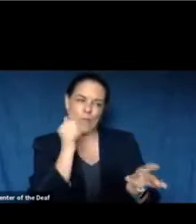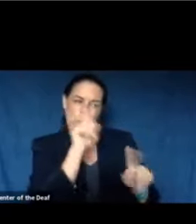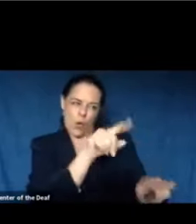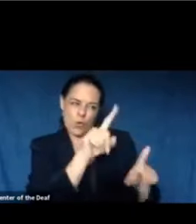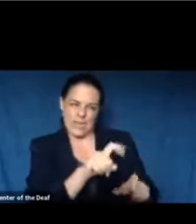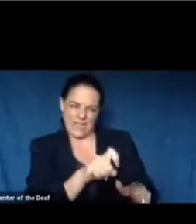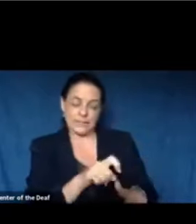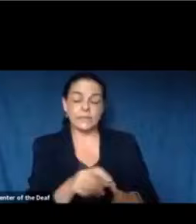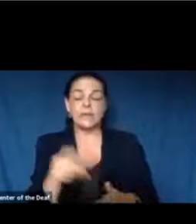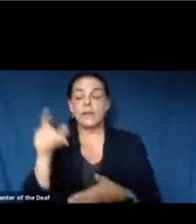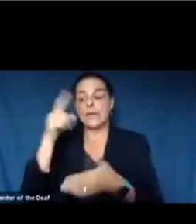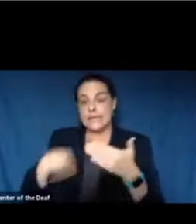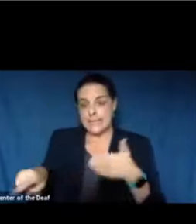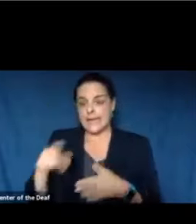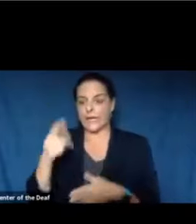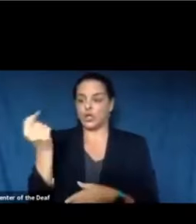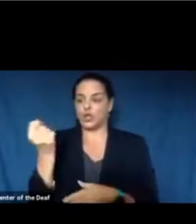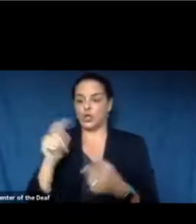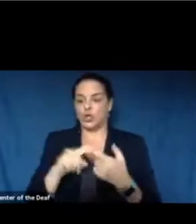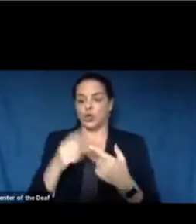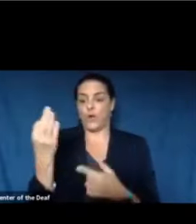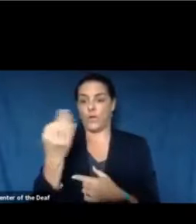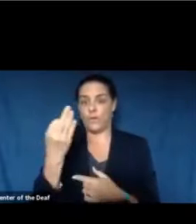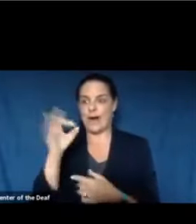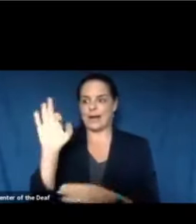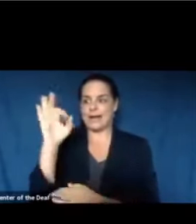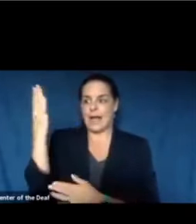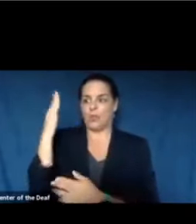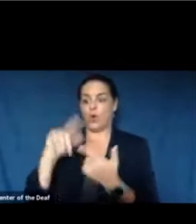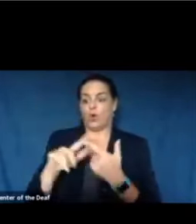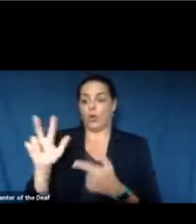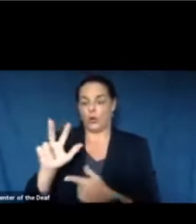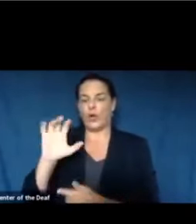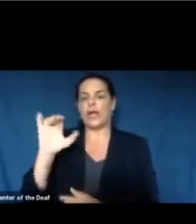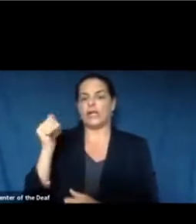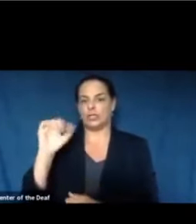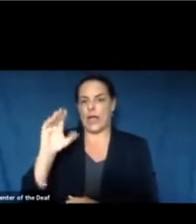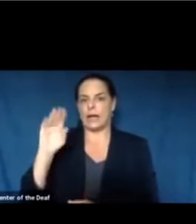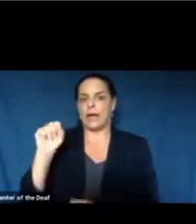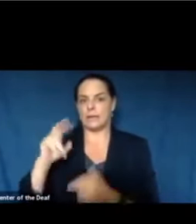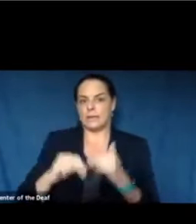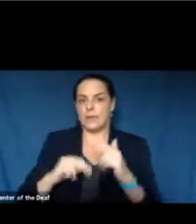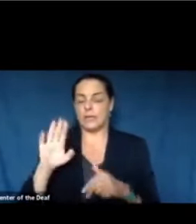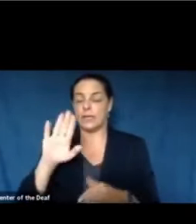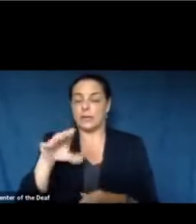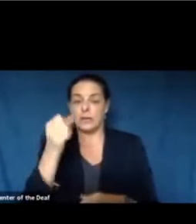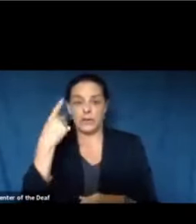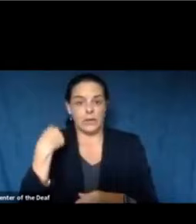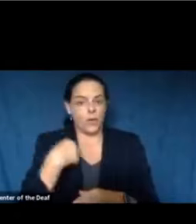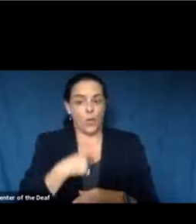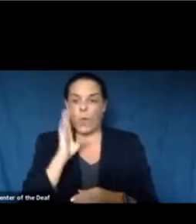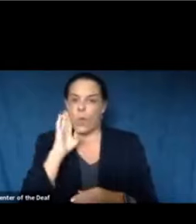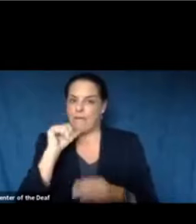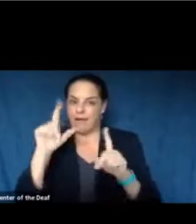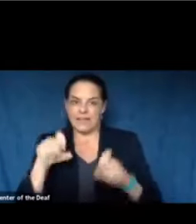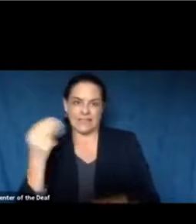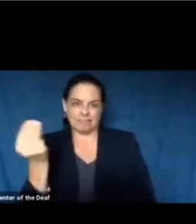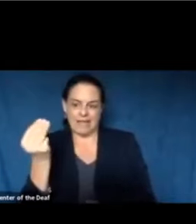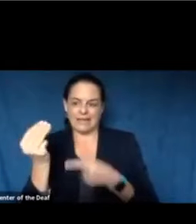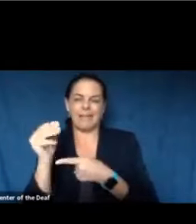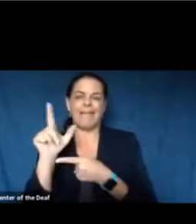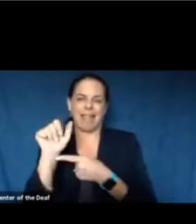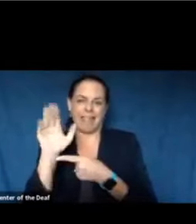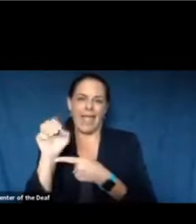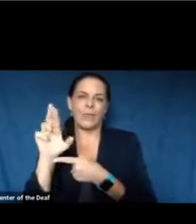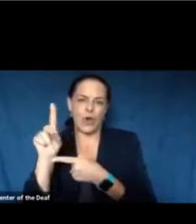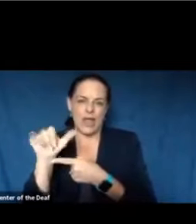at the Jacob Building on Tuesday through Friday from 9 a.m. to 3 p.m. Please note we will not be testing on Monday, which is Labor Day.